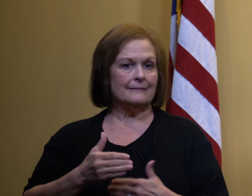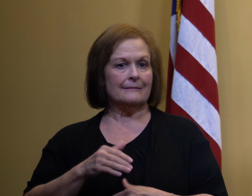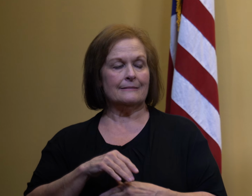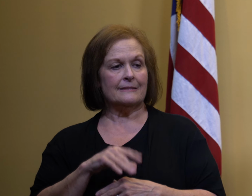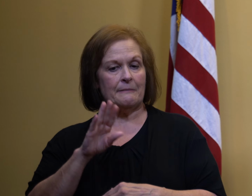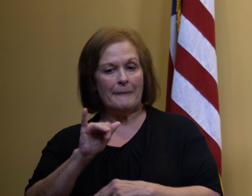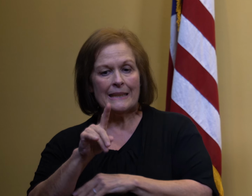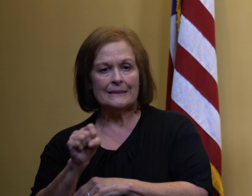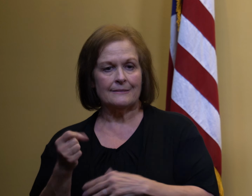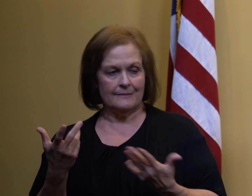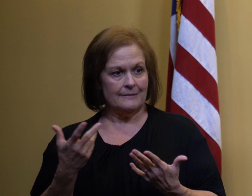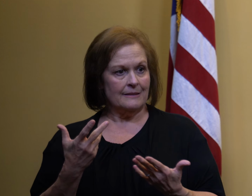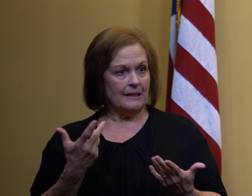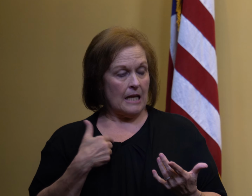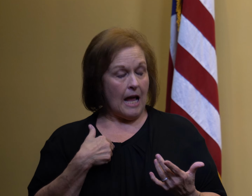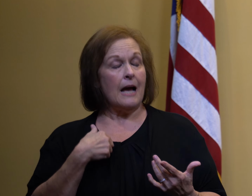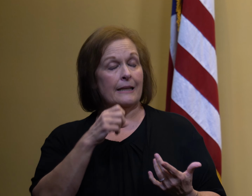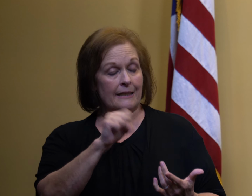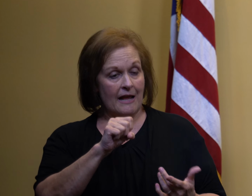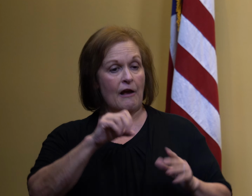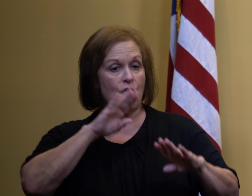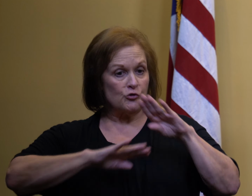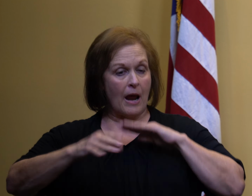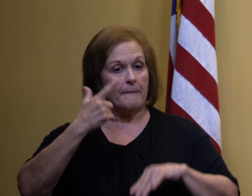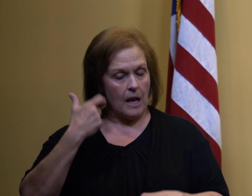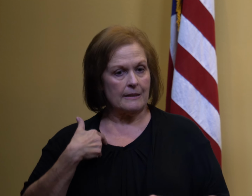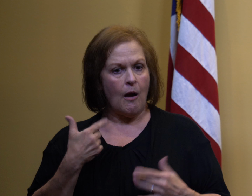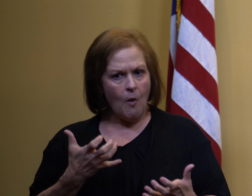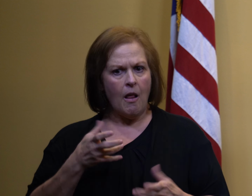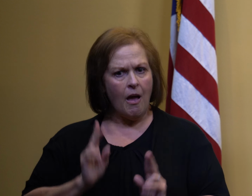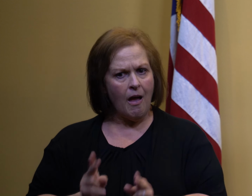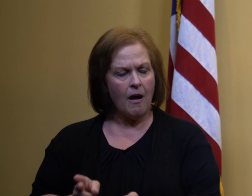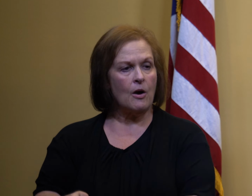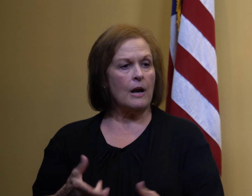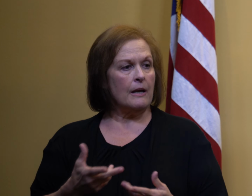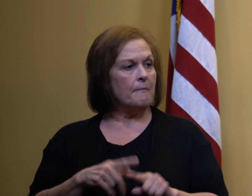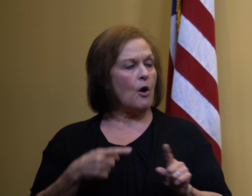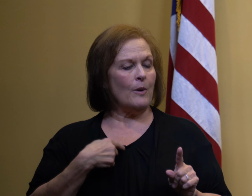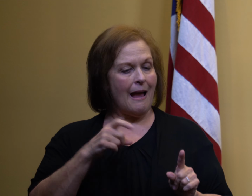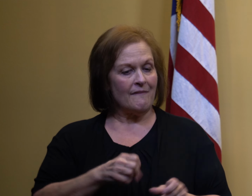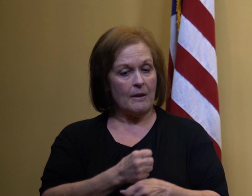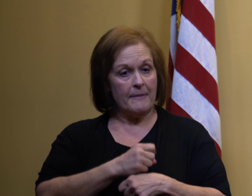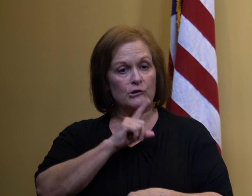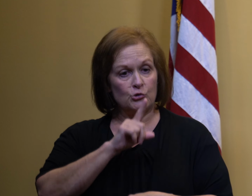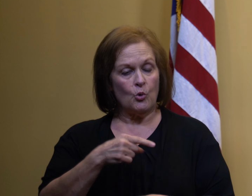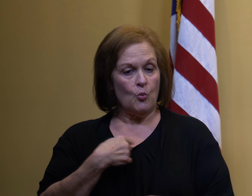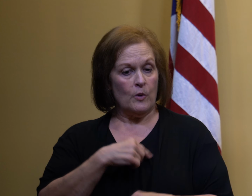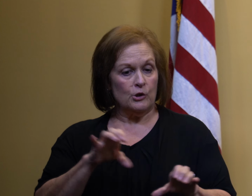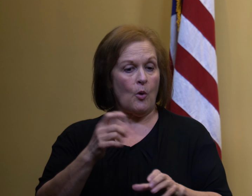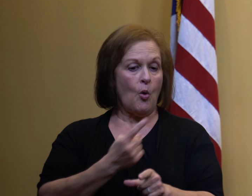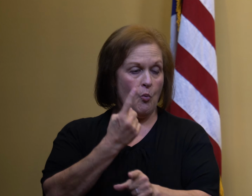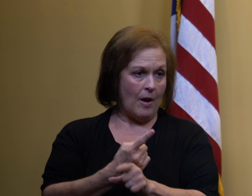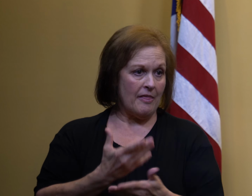would think that it's faster, and I get so frustrated because I want it to go faster. But you know what? We have to make sure that we're doing the